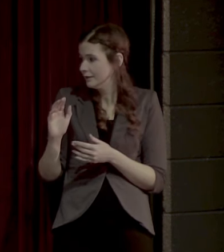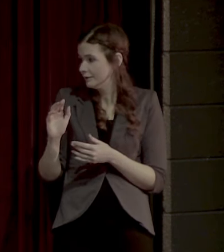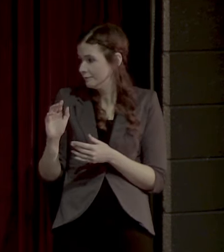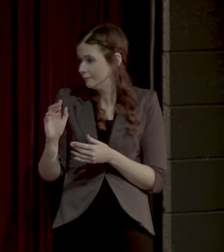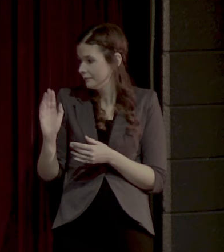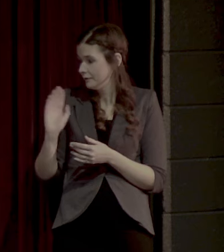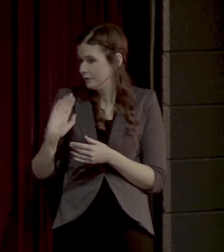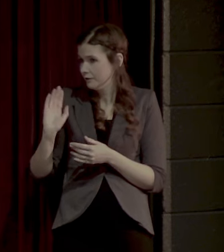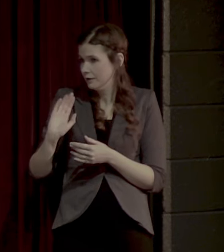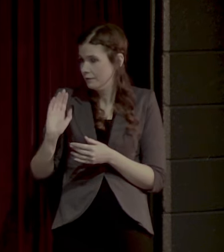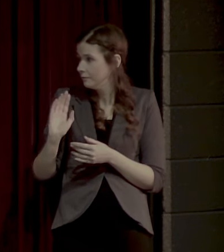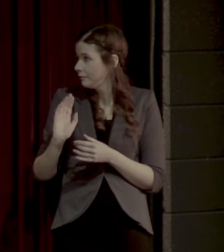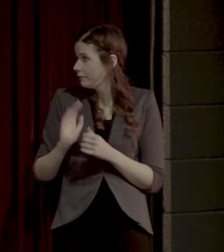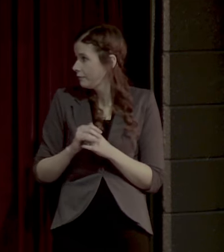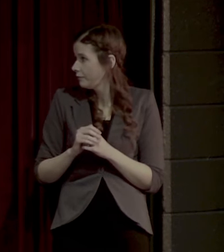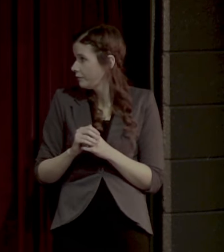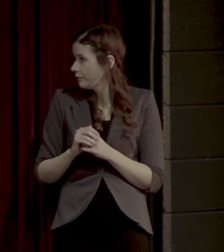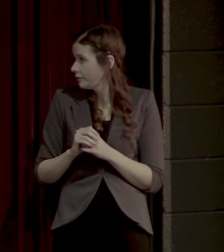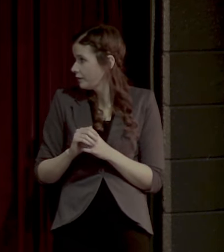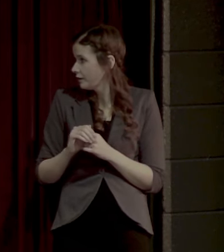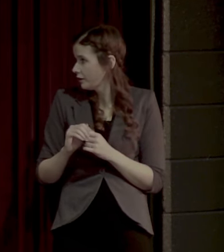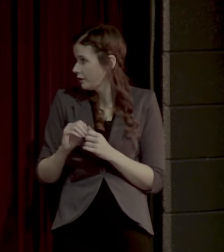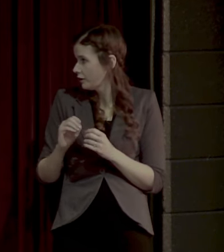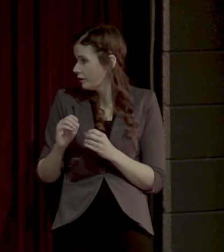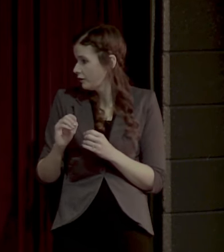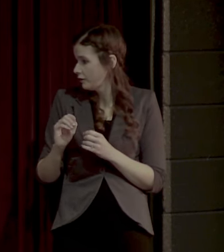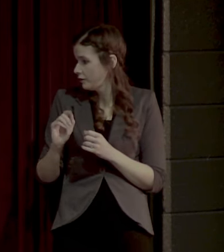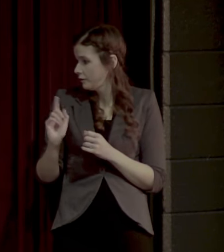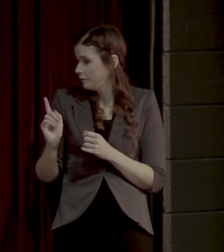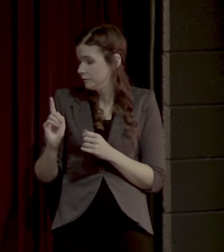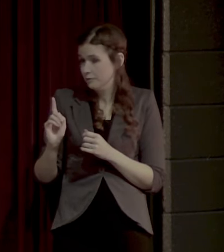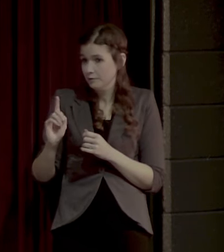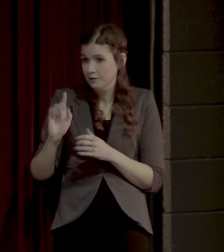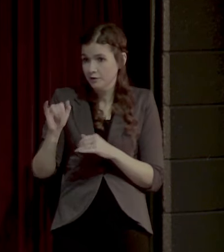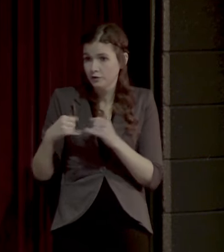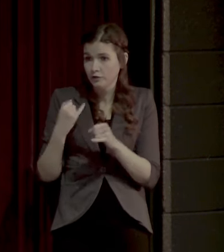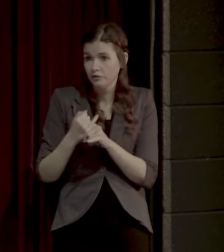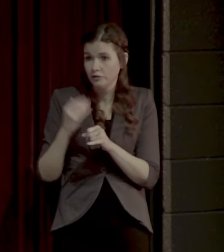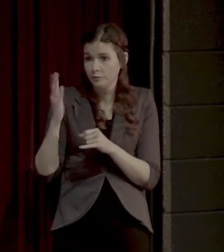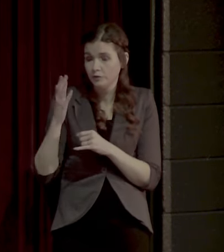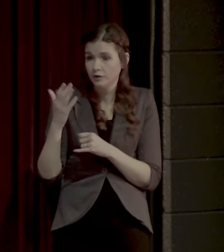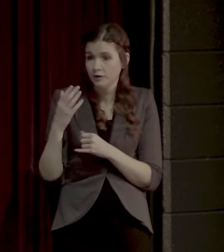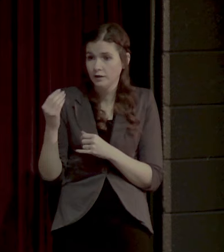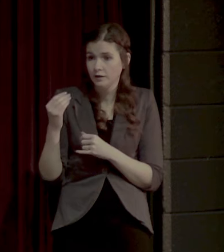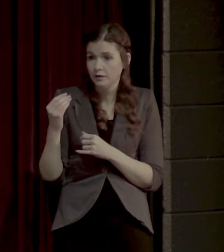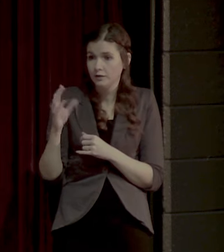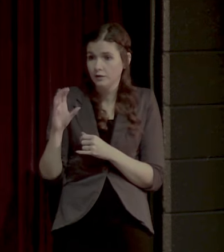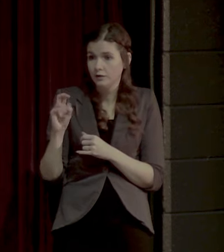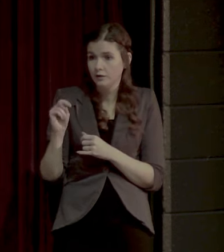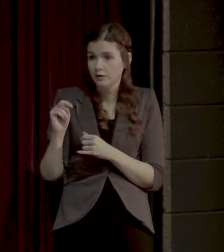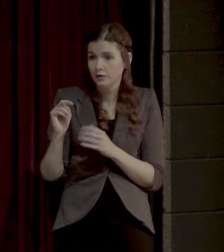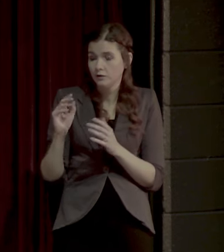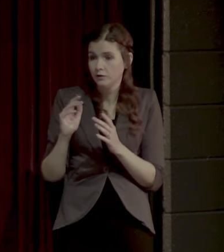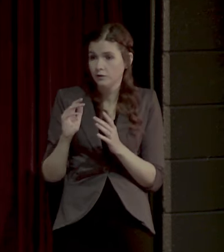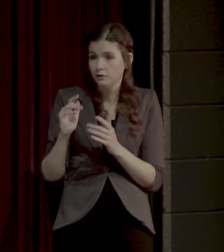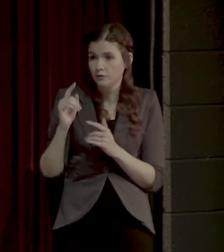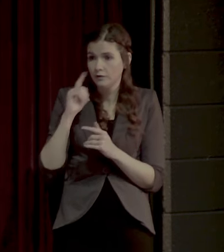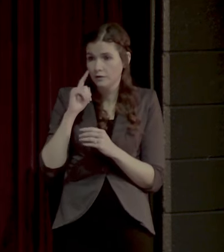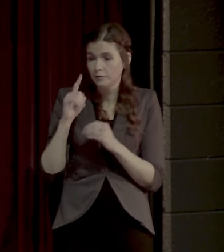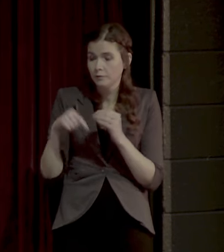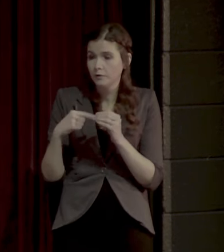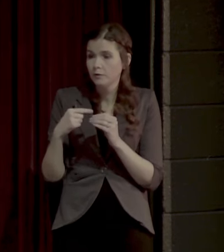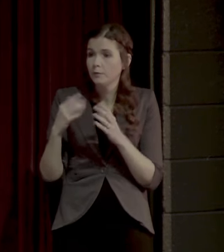Mina is an educator, facilitator, international speaker, and consultant specializing in resilience building, mindfulness,